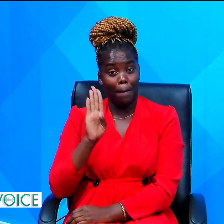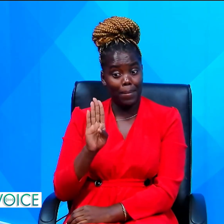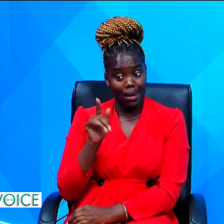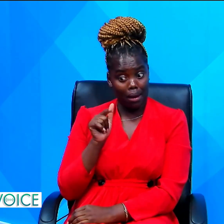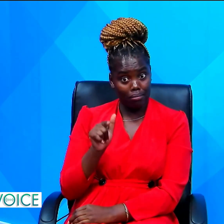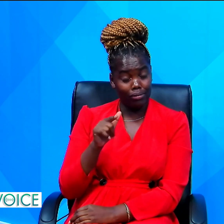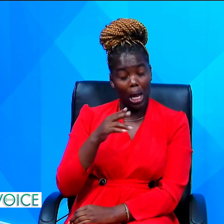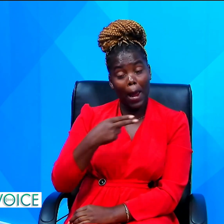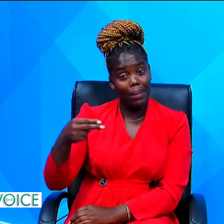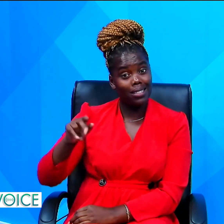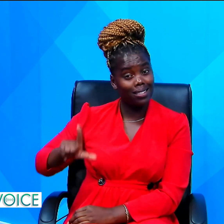Hepatitis B,